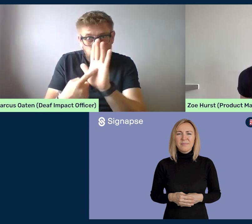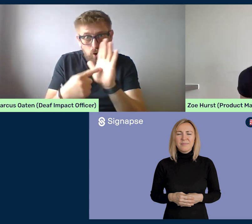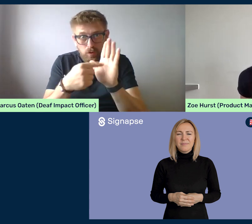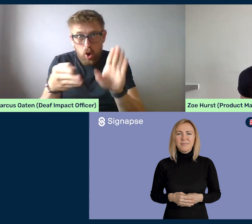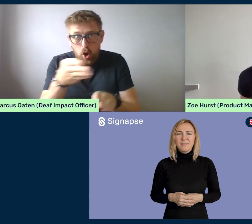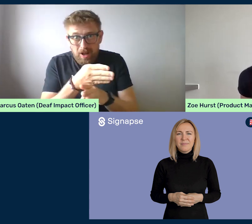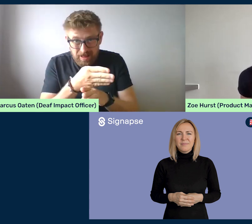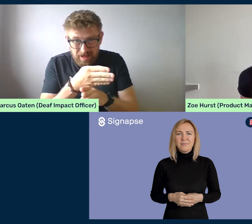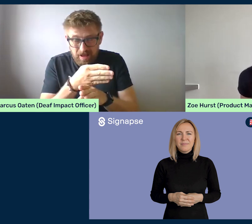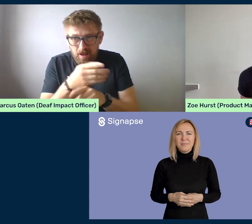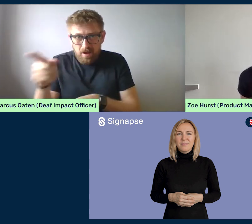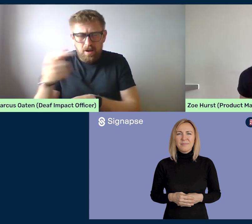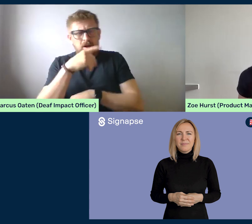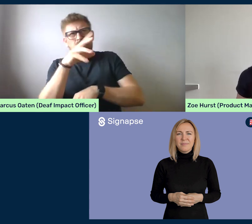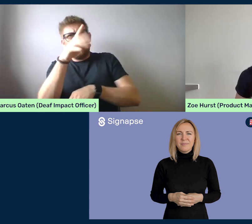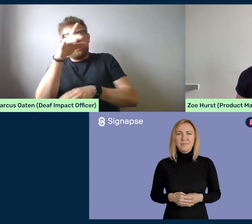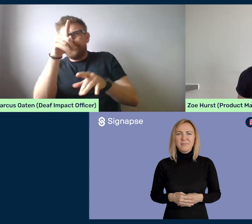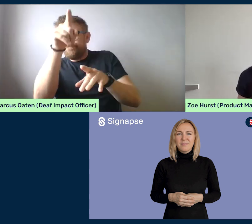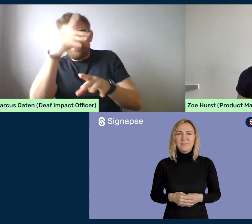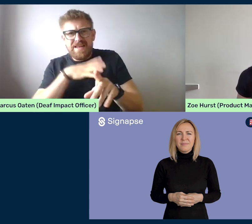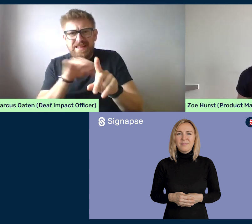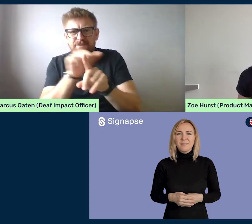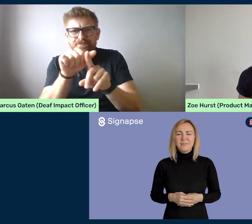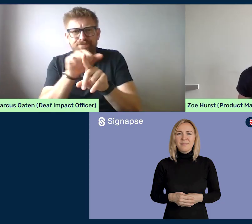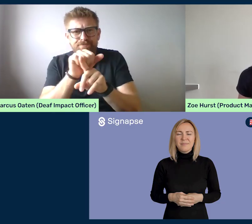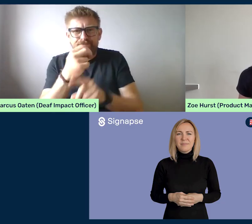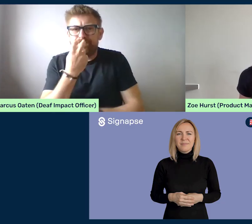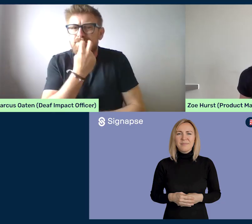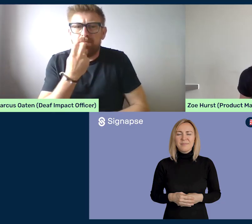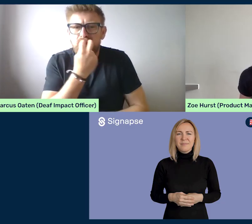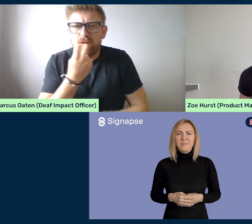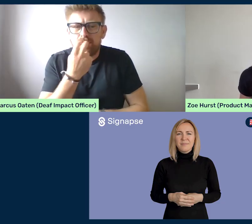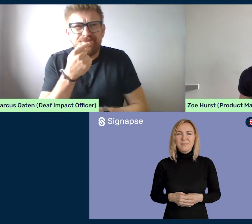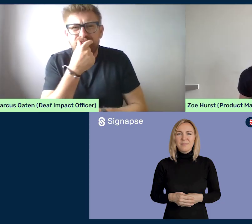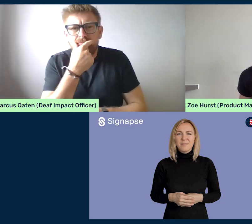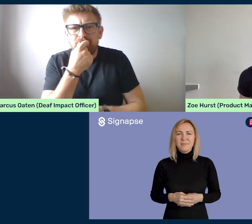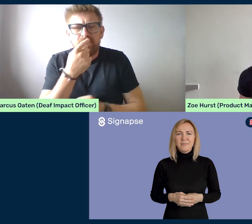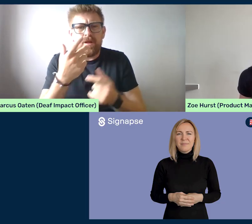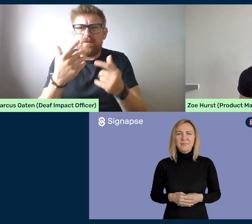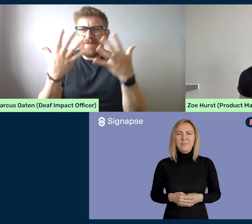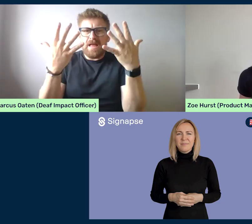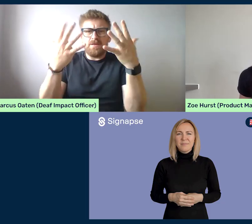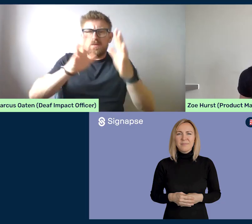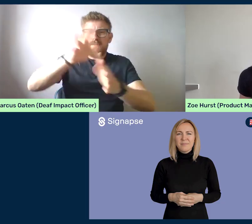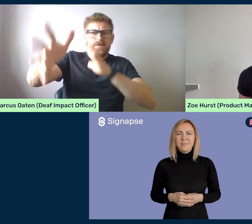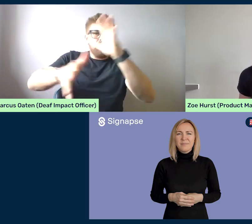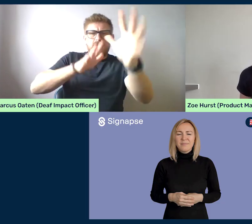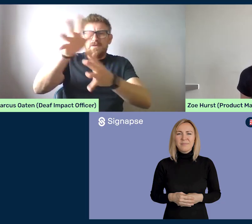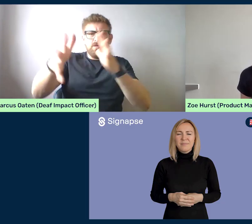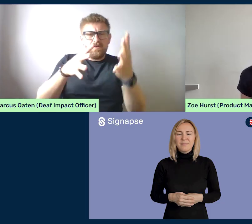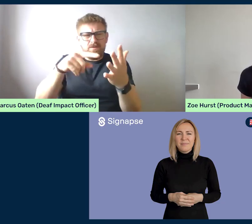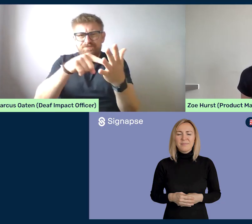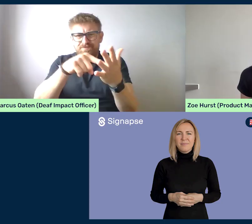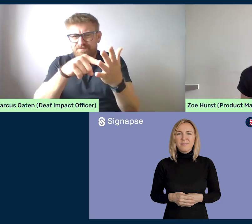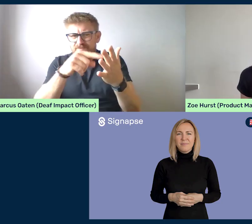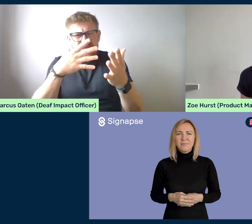early models, we showed it to a user group and they were like, oh no, this needs improving, especially around how the lips were